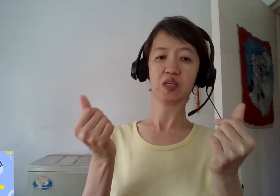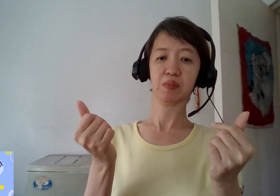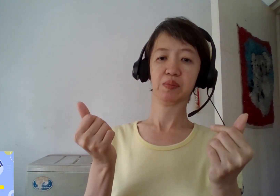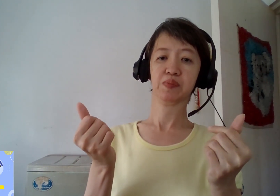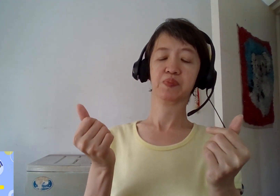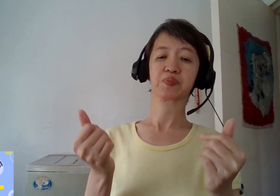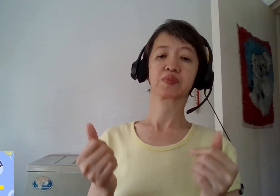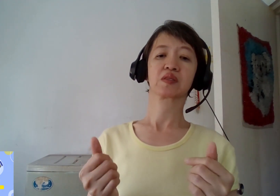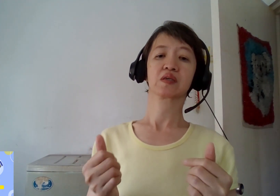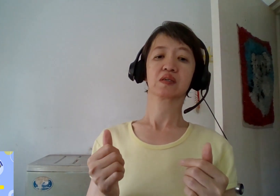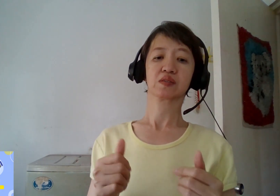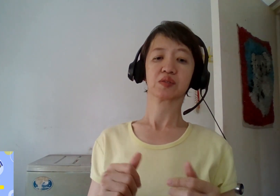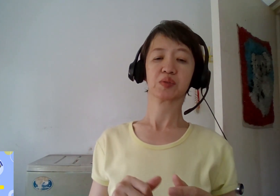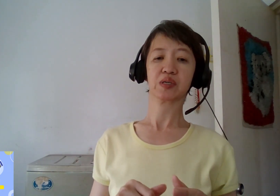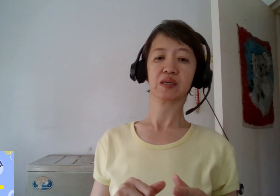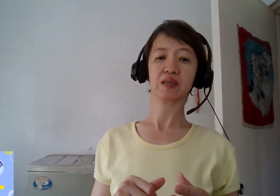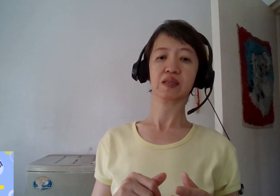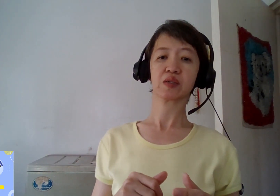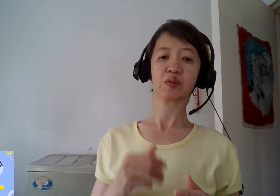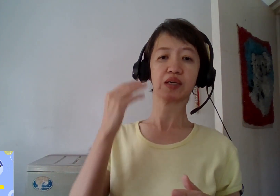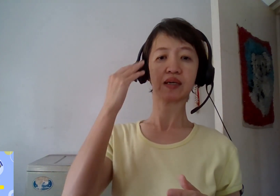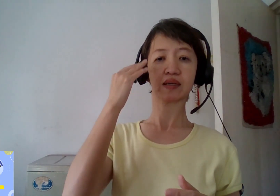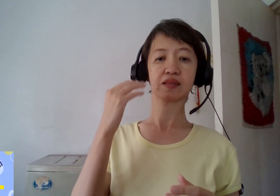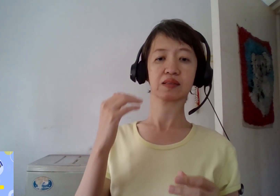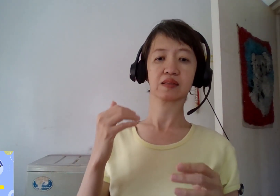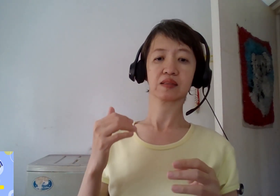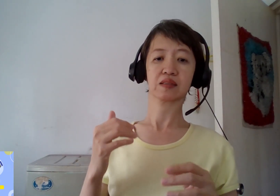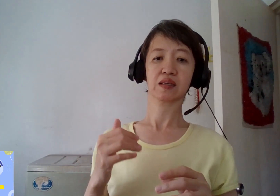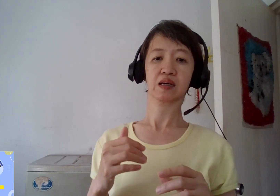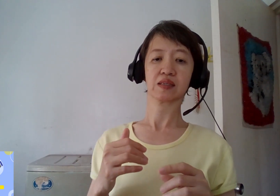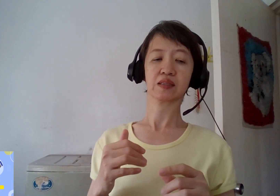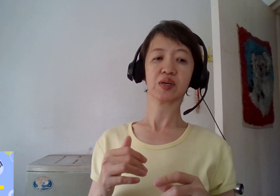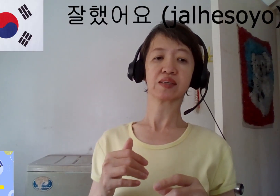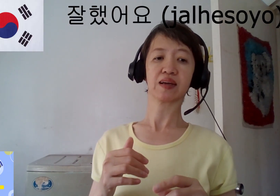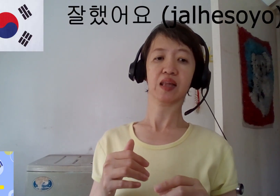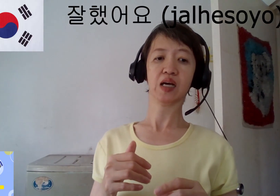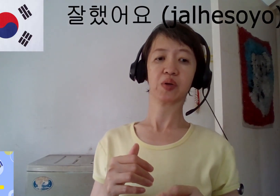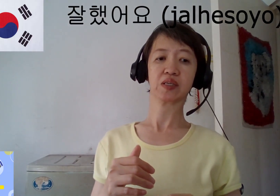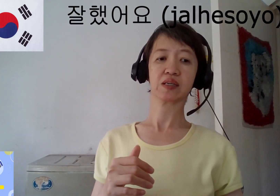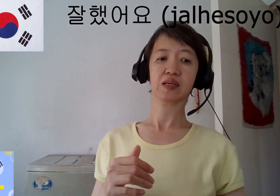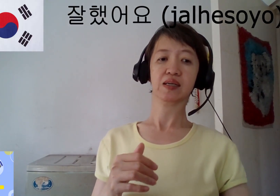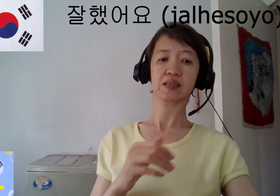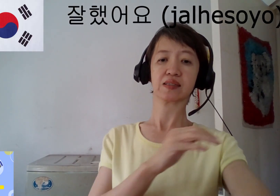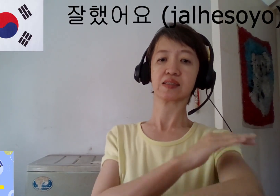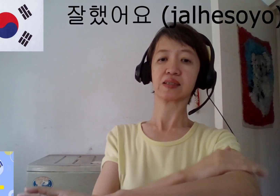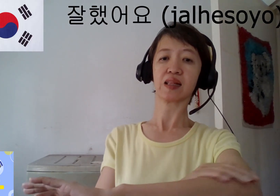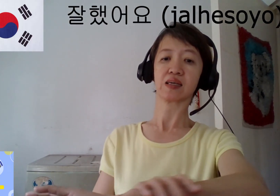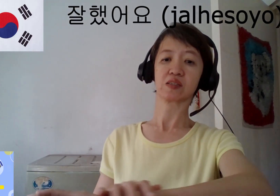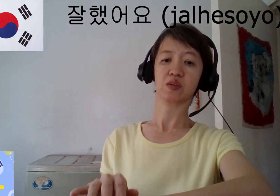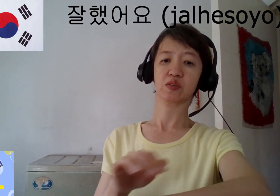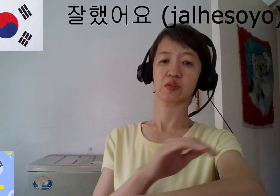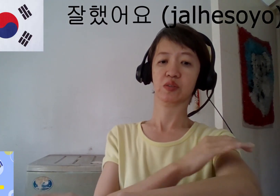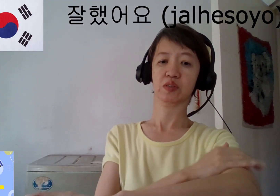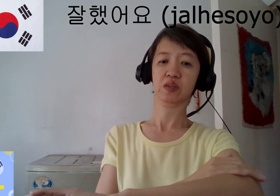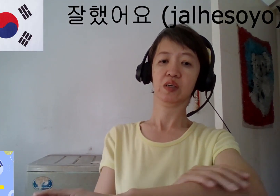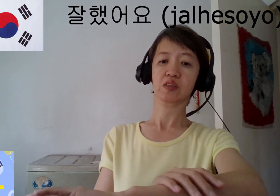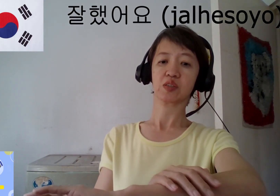job. So in Korean, in Korean Sign Language, it's jalhesoyo. So